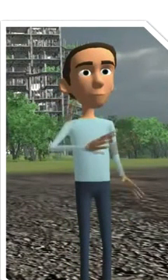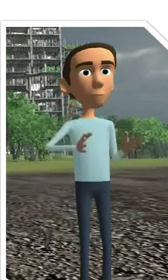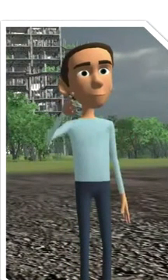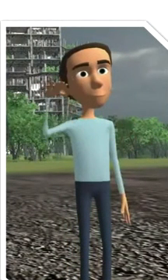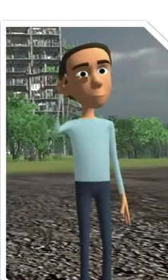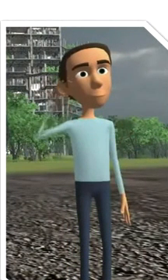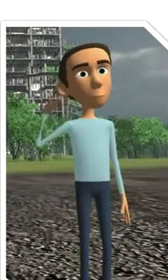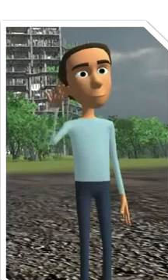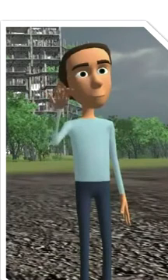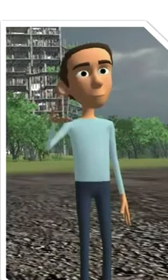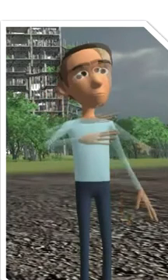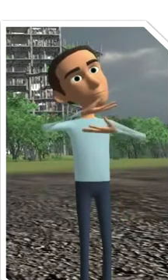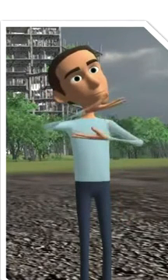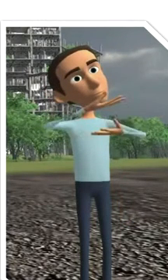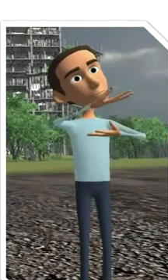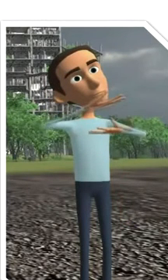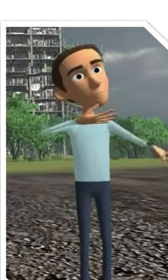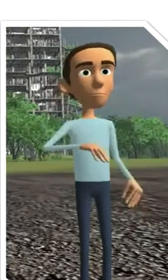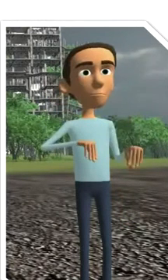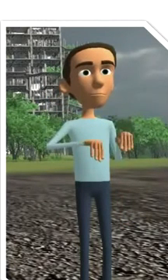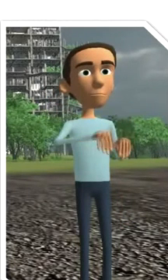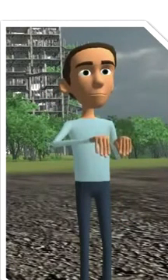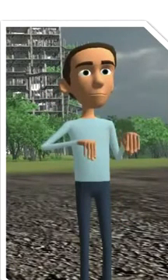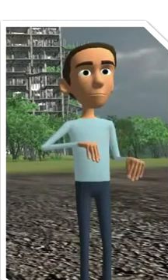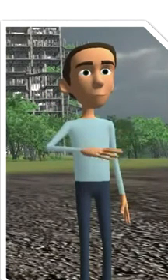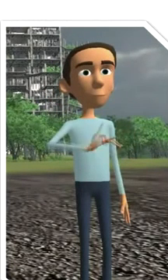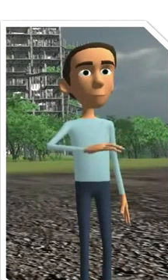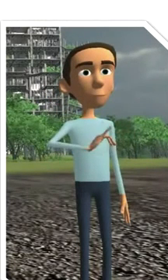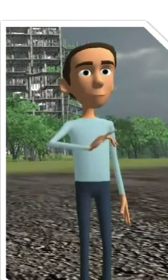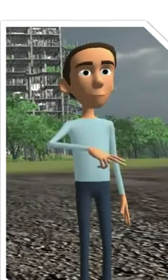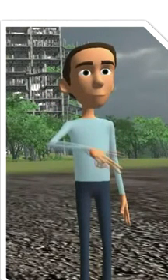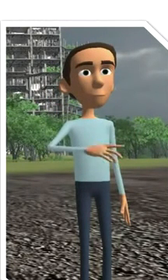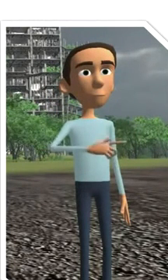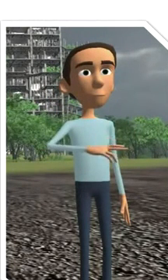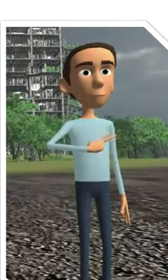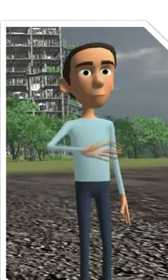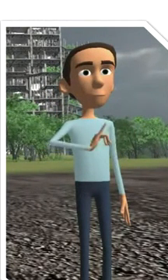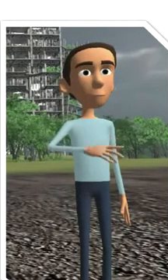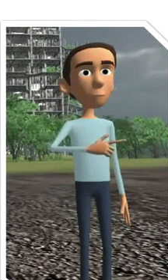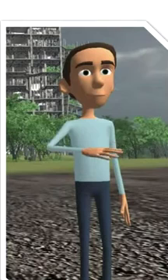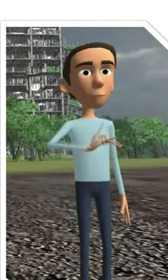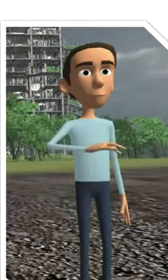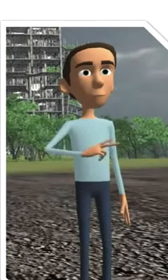So we made sure to create large maps, so the user has a big environment.